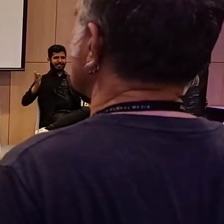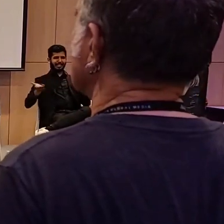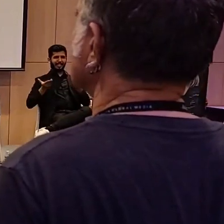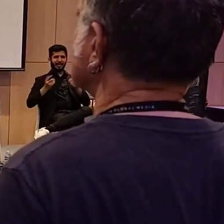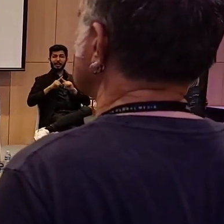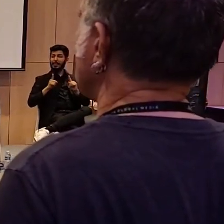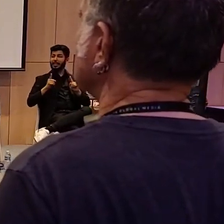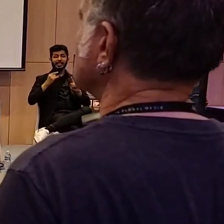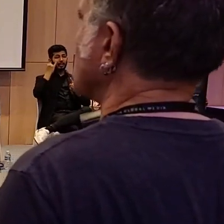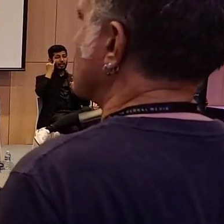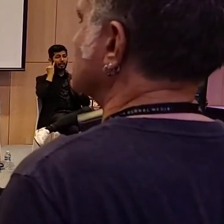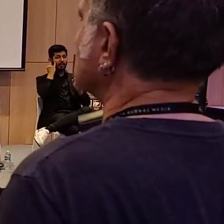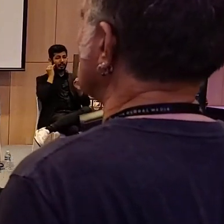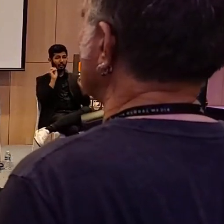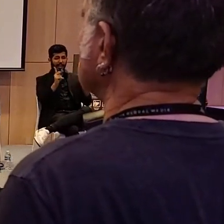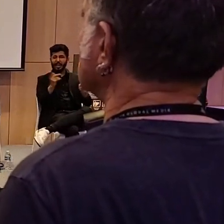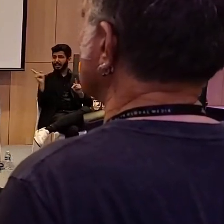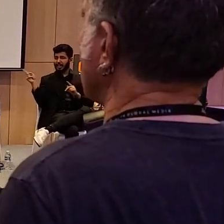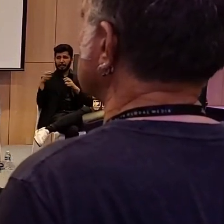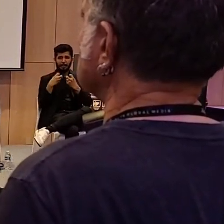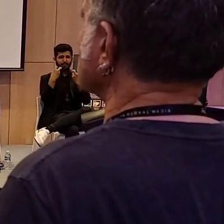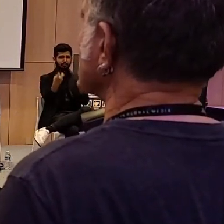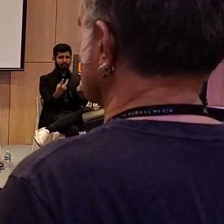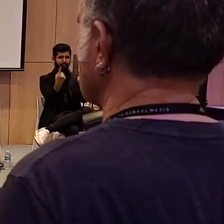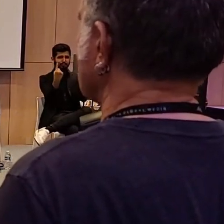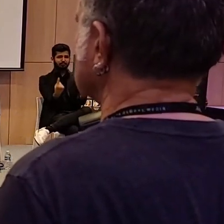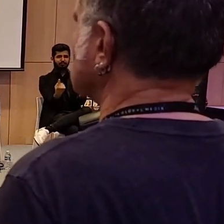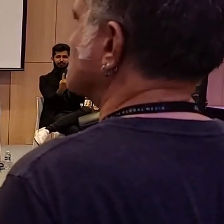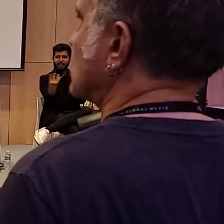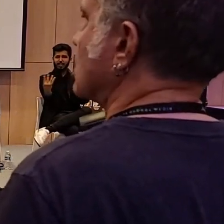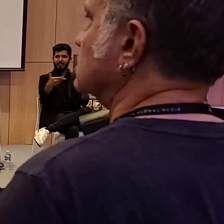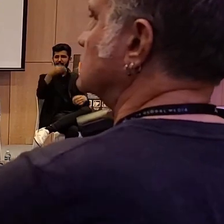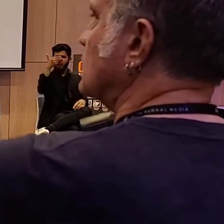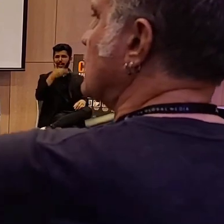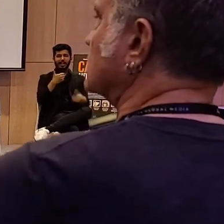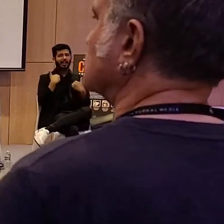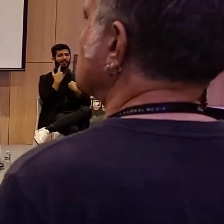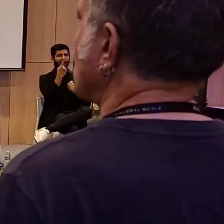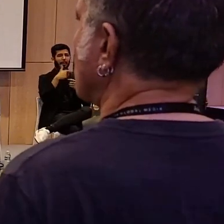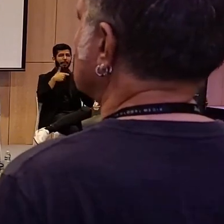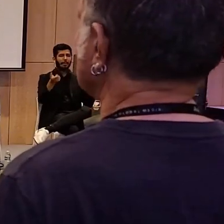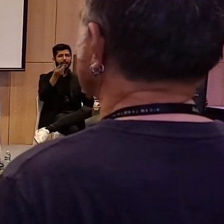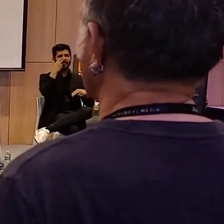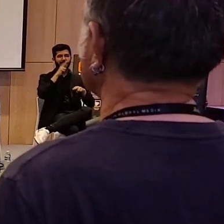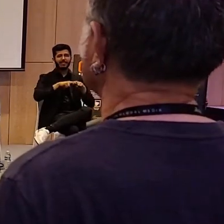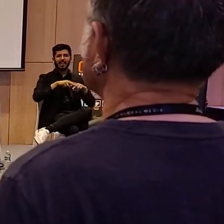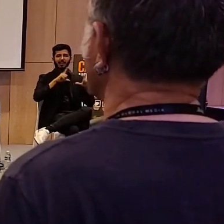if the panel comes down and we take one big fun group photo. And then